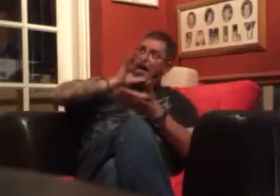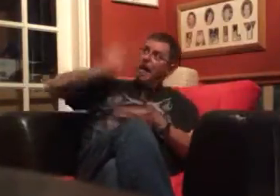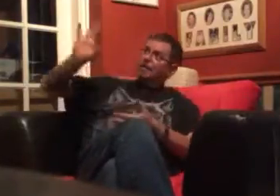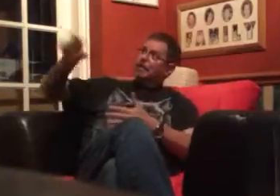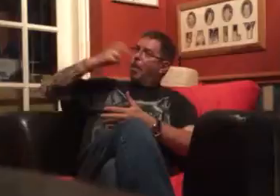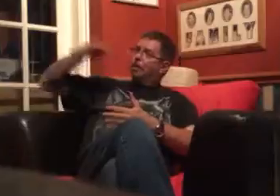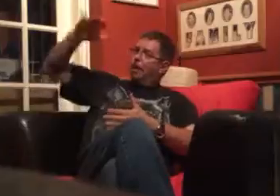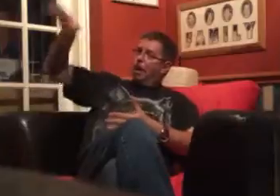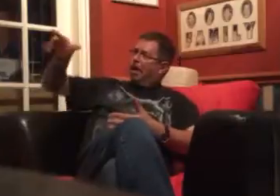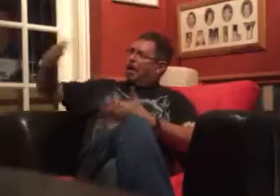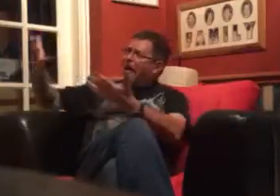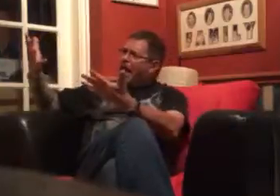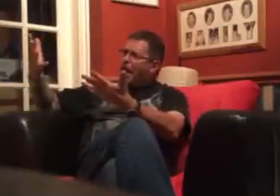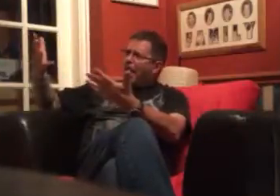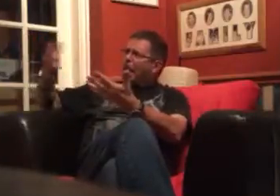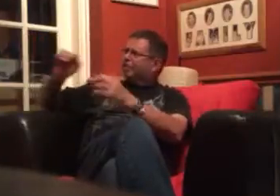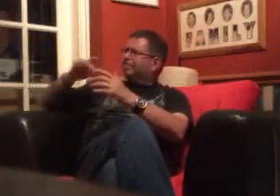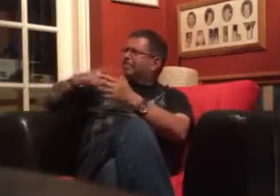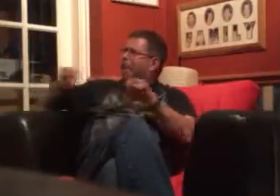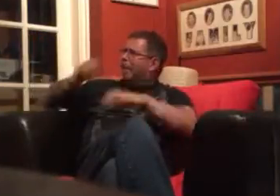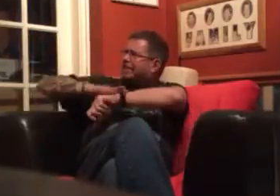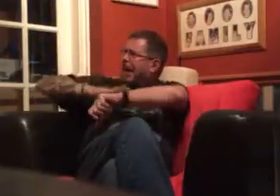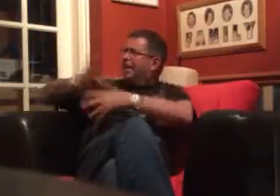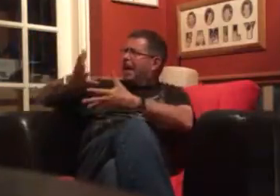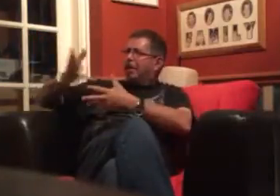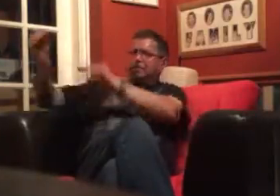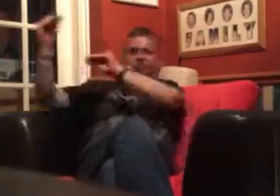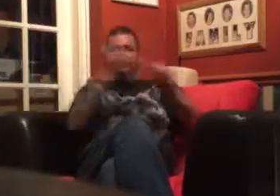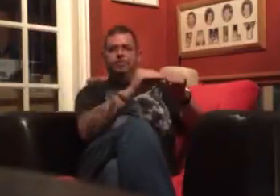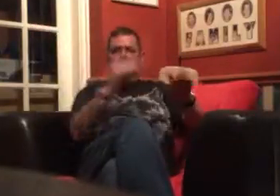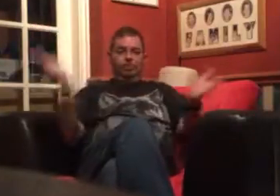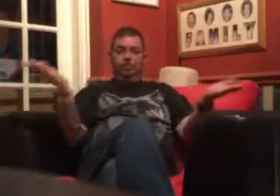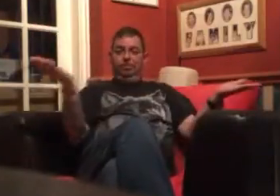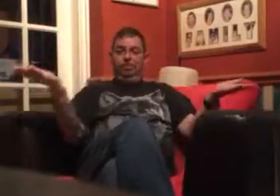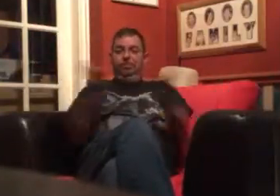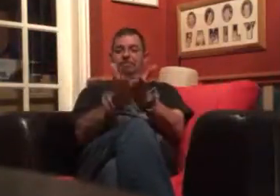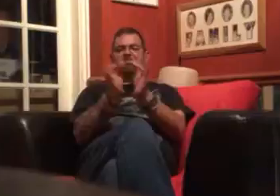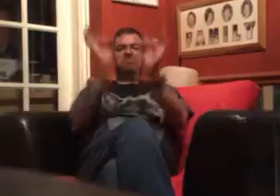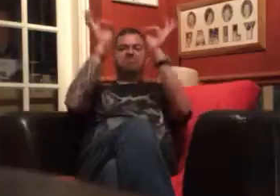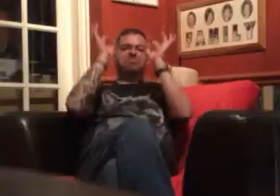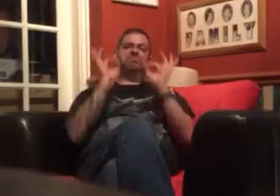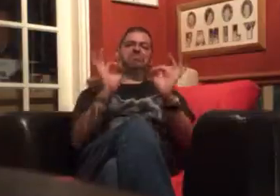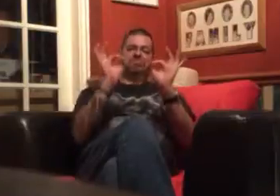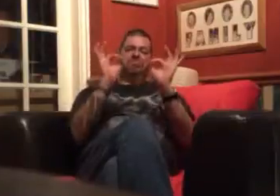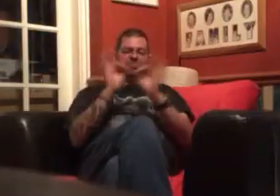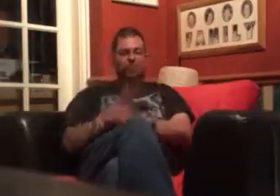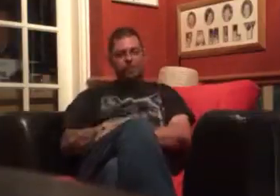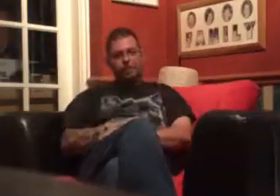going to write this, how am I going to write that, and then the young students can go and say, how do I better my time management, etc. And it's really